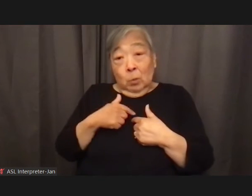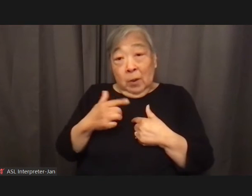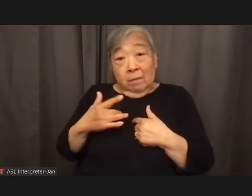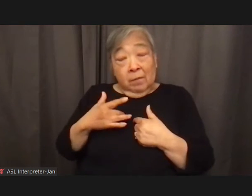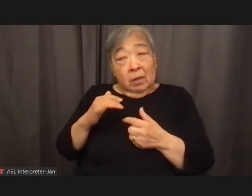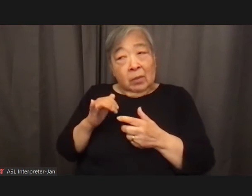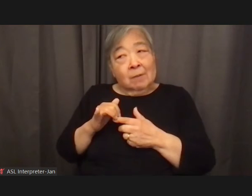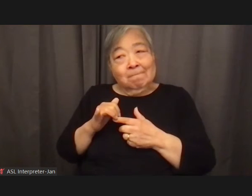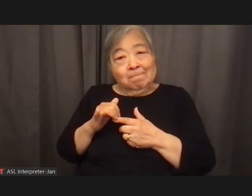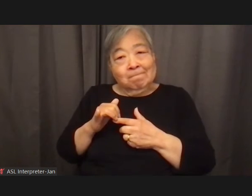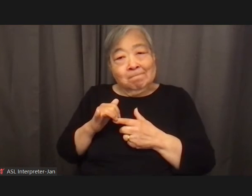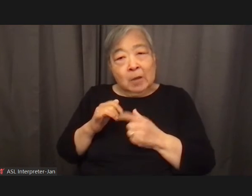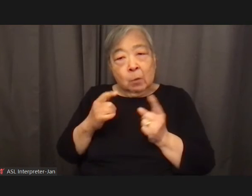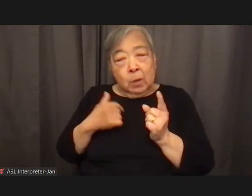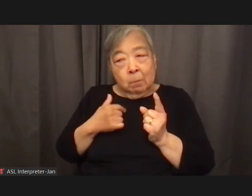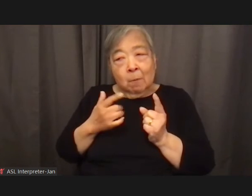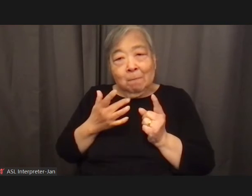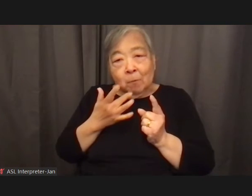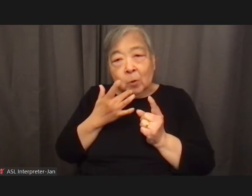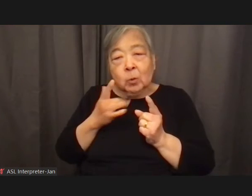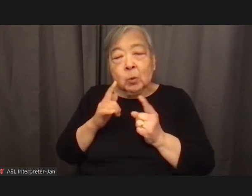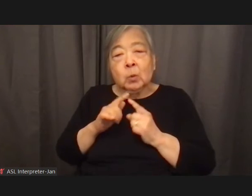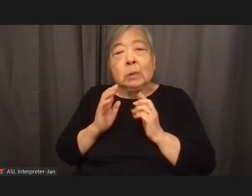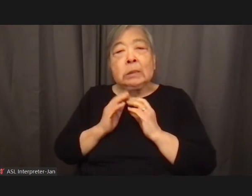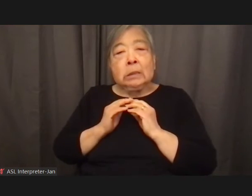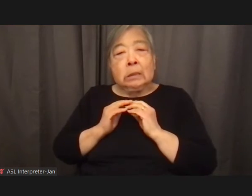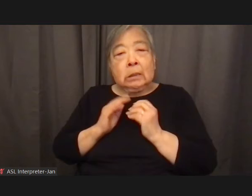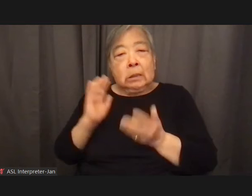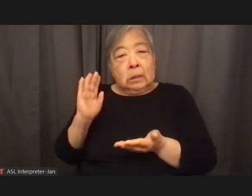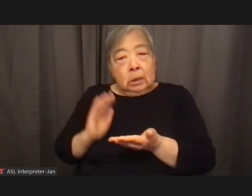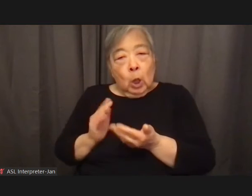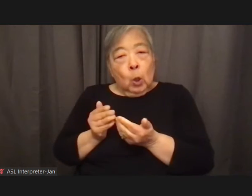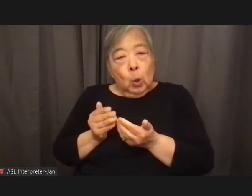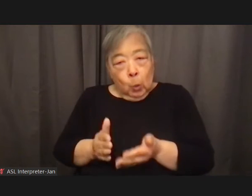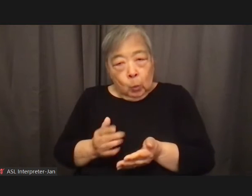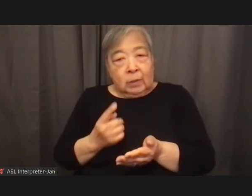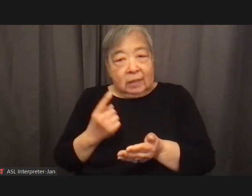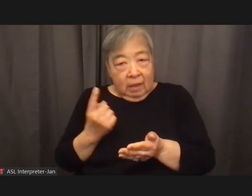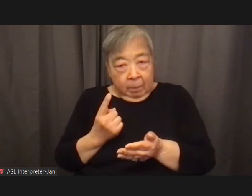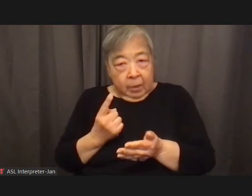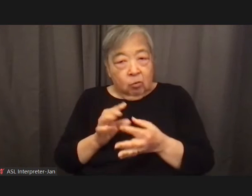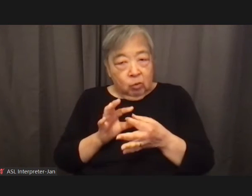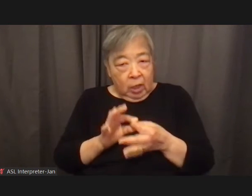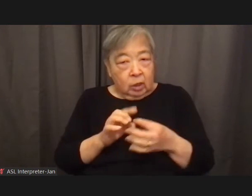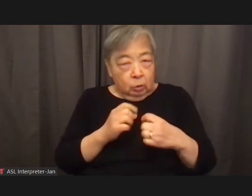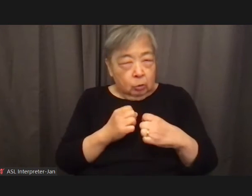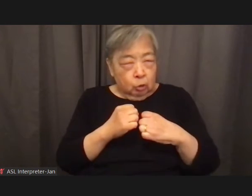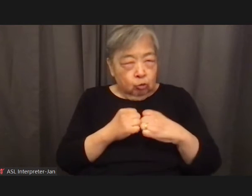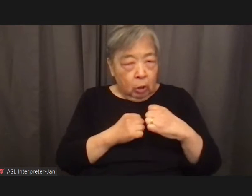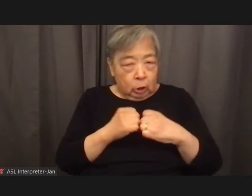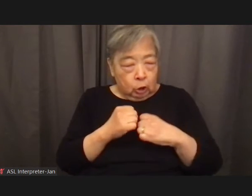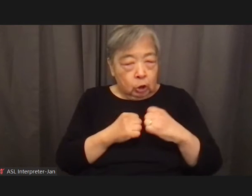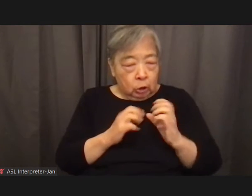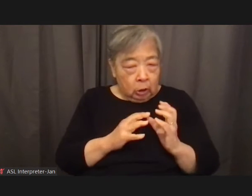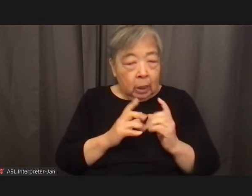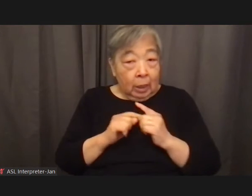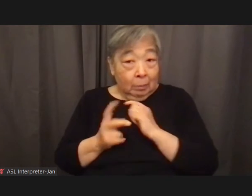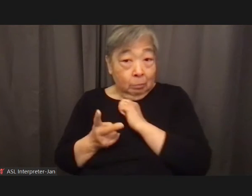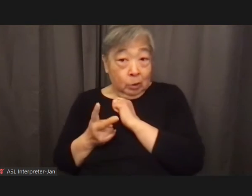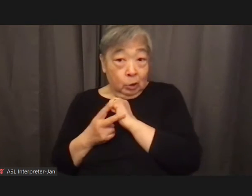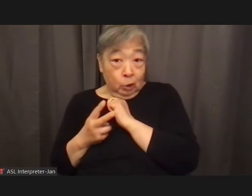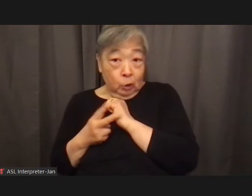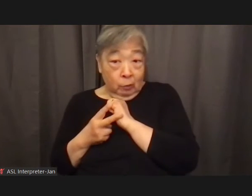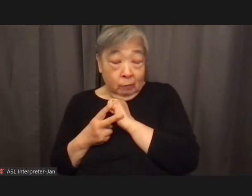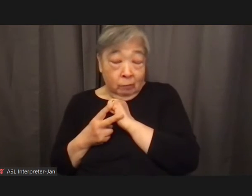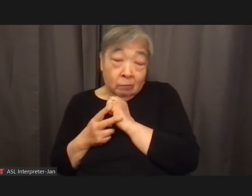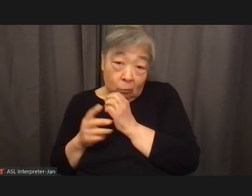we'd rather lose something on that structural part and preserve what you rightly pointed out as